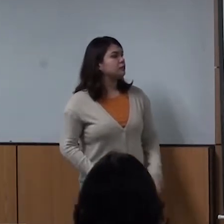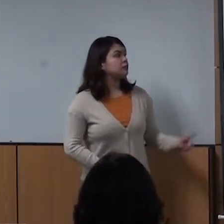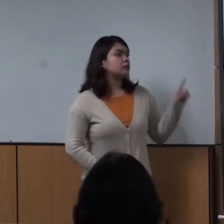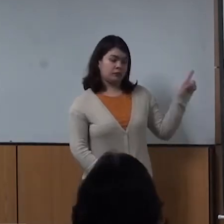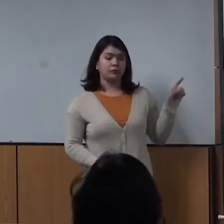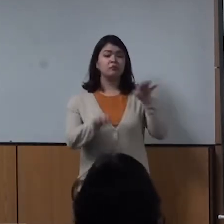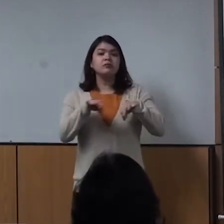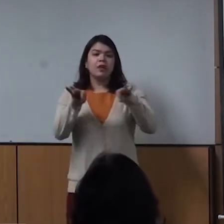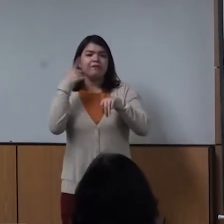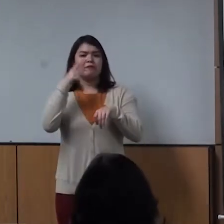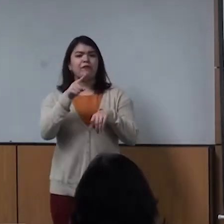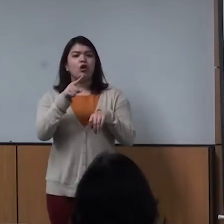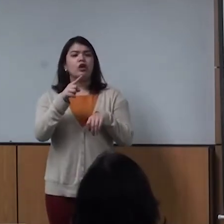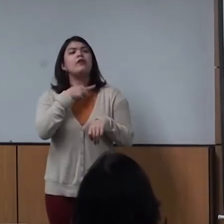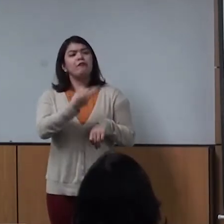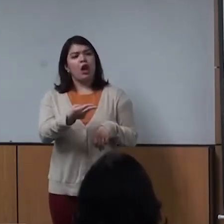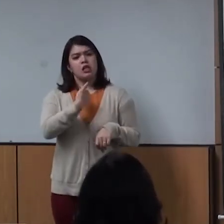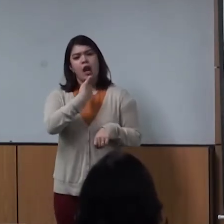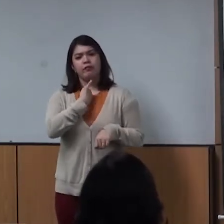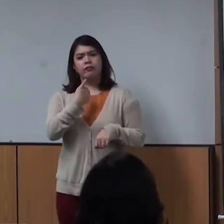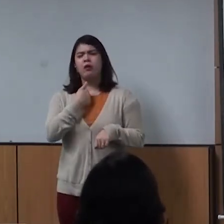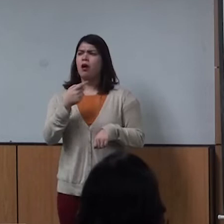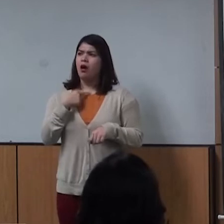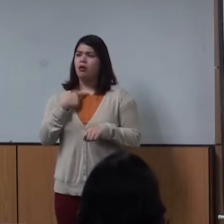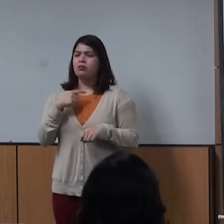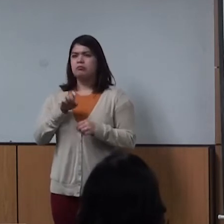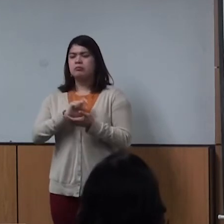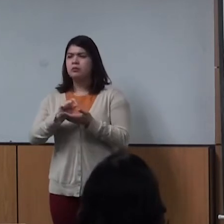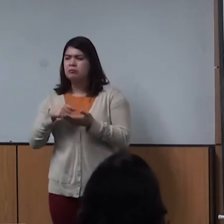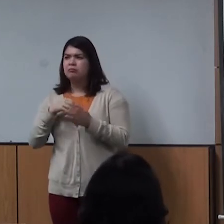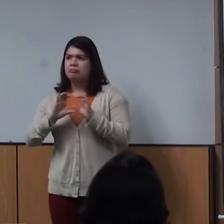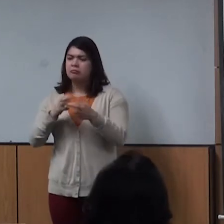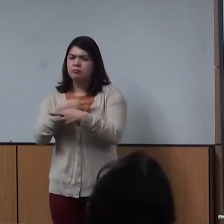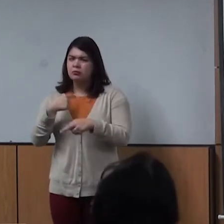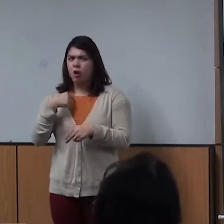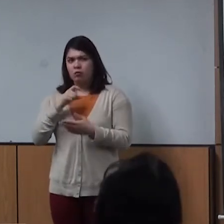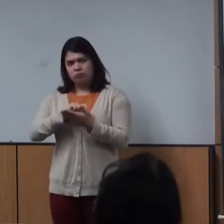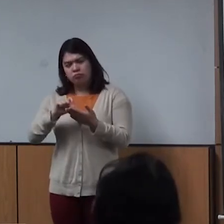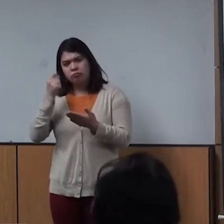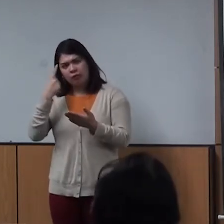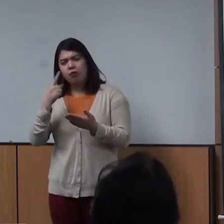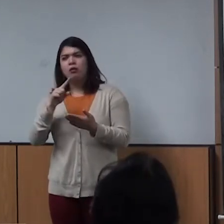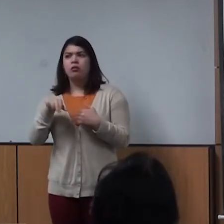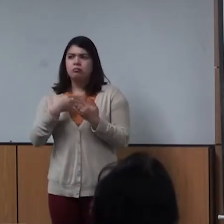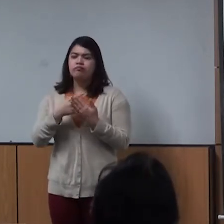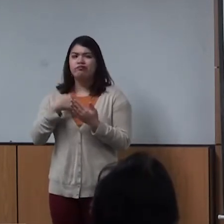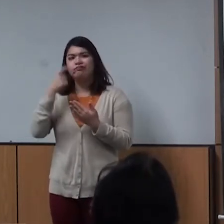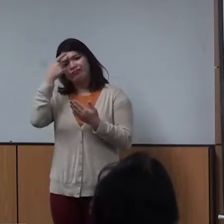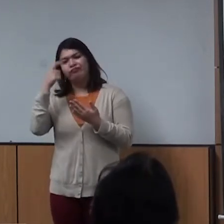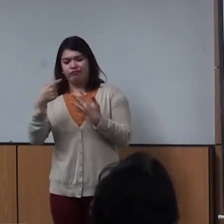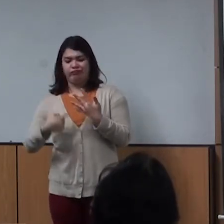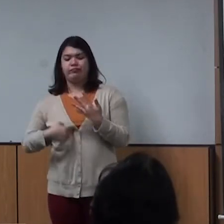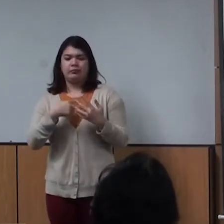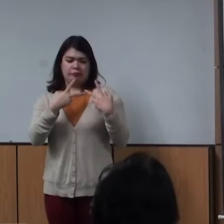that students are able to reflect on what they learn. They are able to understand what is